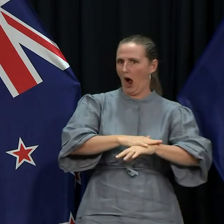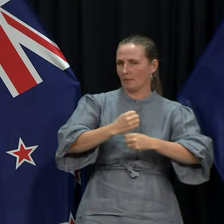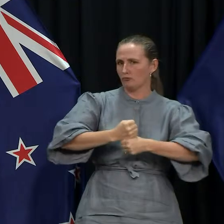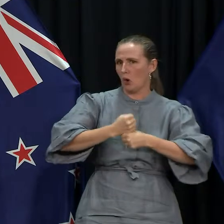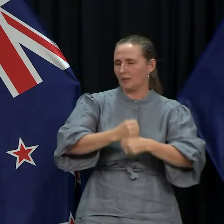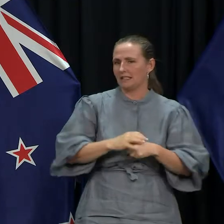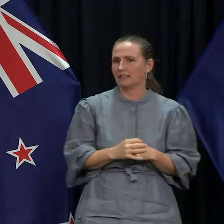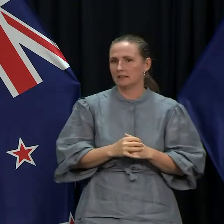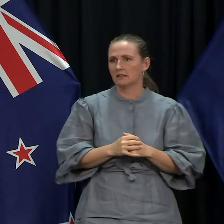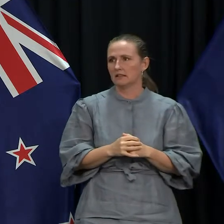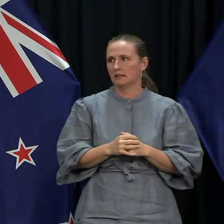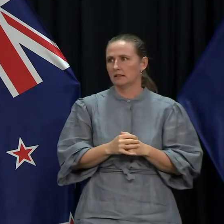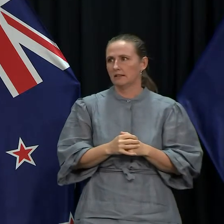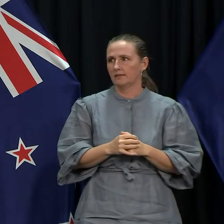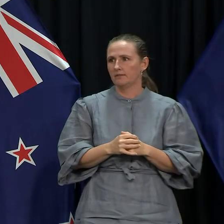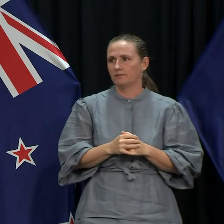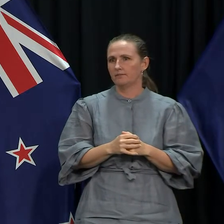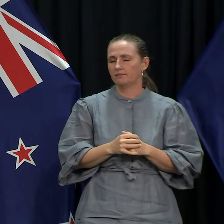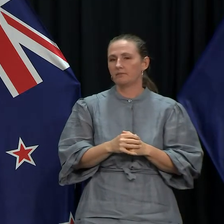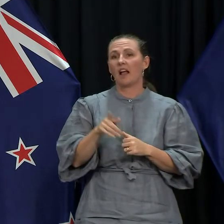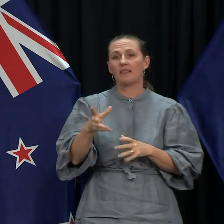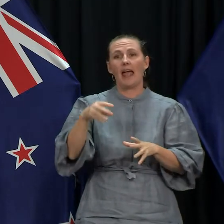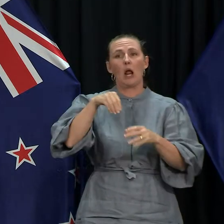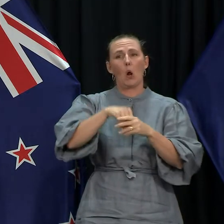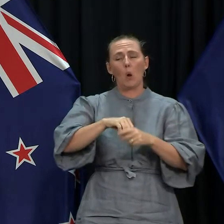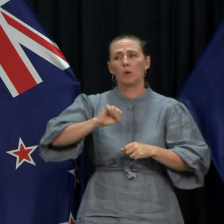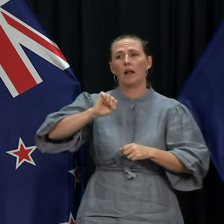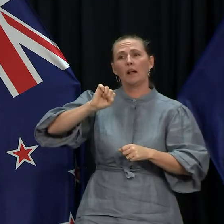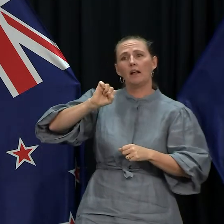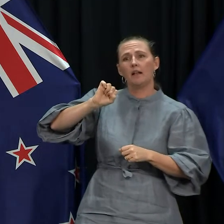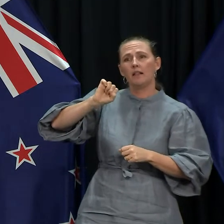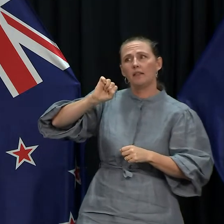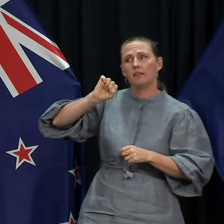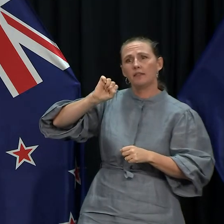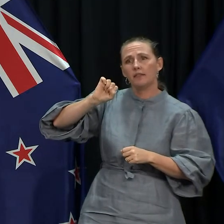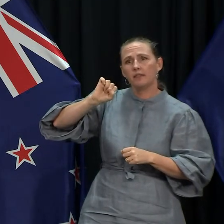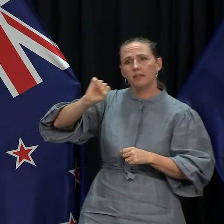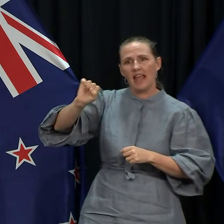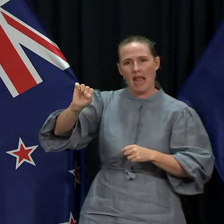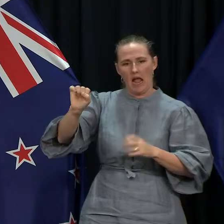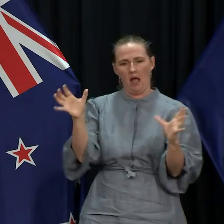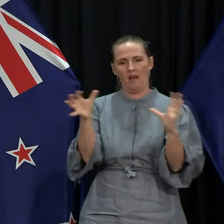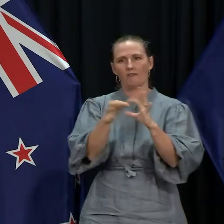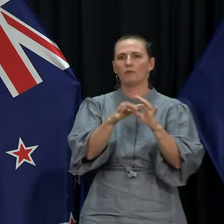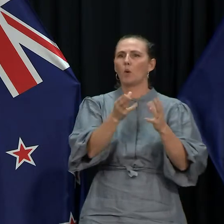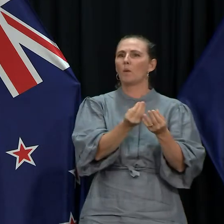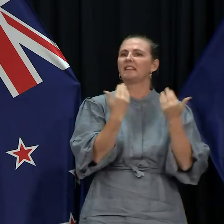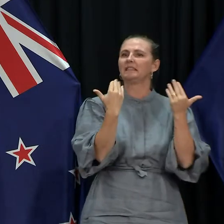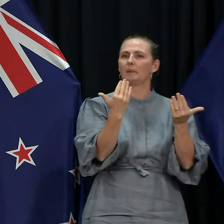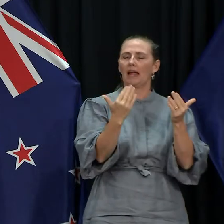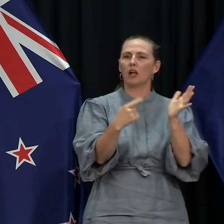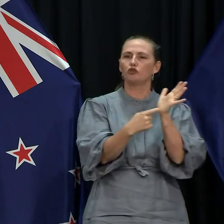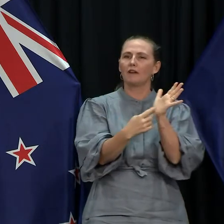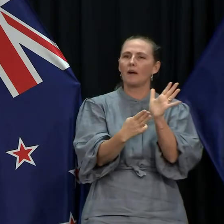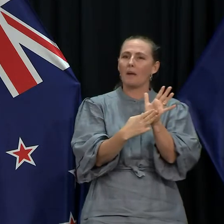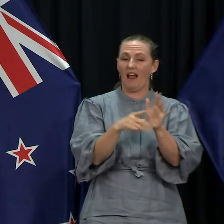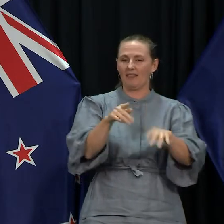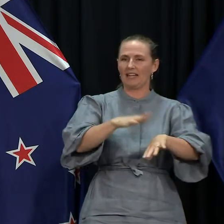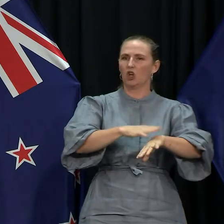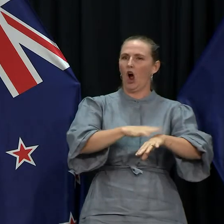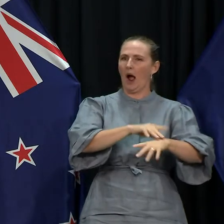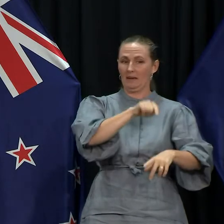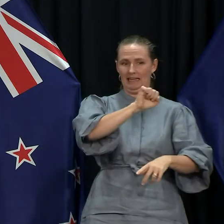of their engagements. It includes specifically their engagements with the Speaker during the course of that period as well. And so